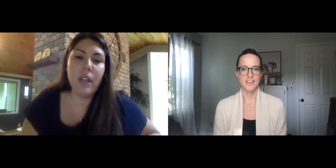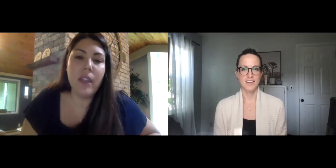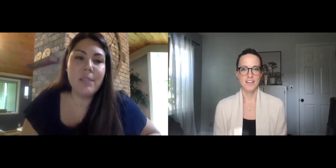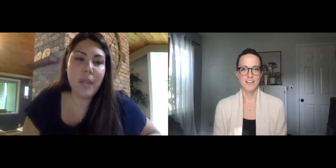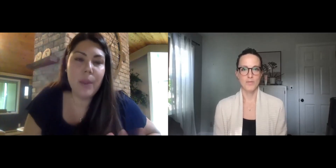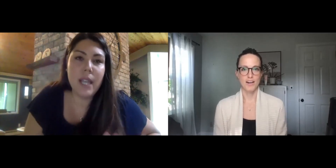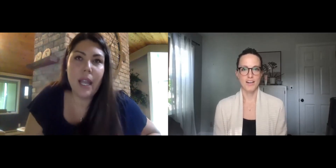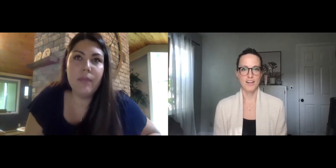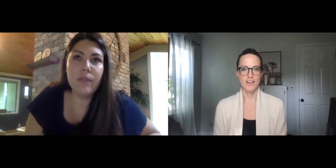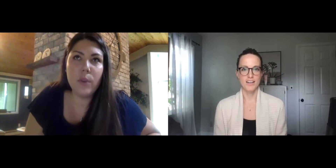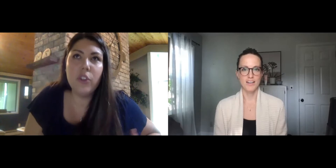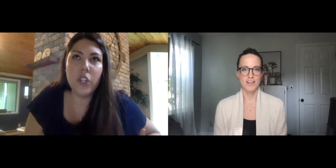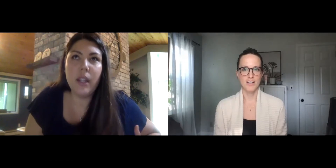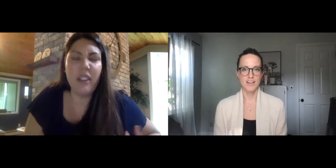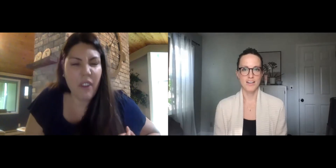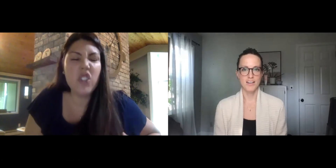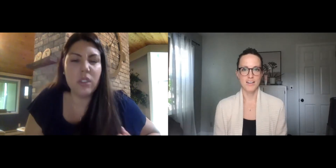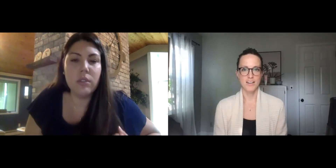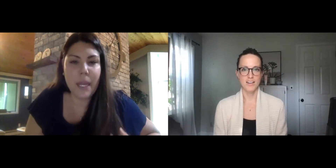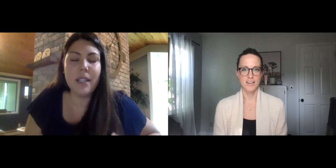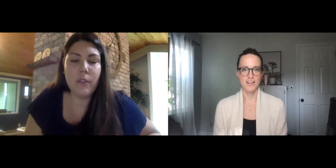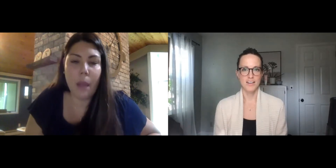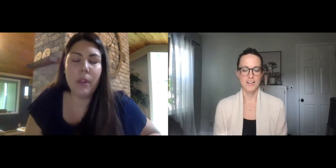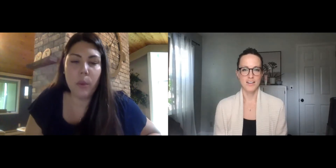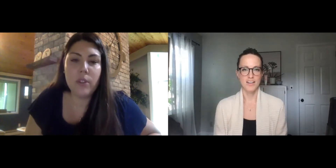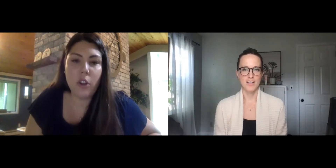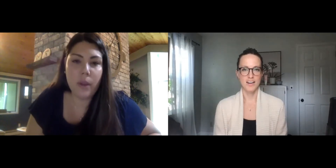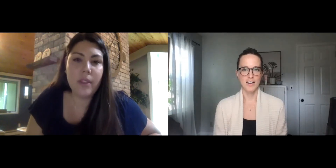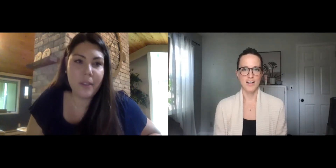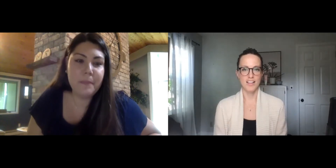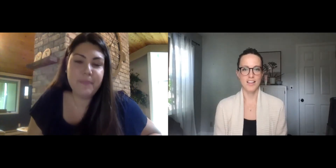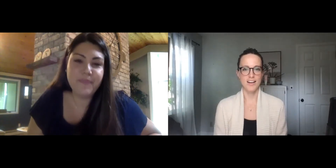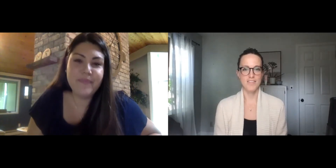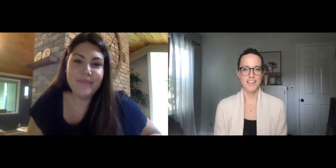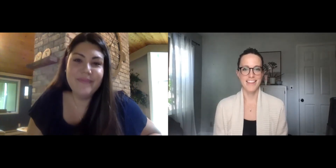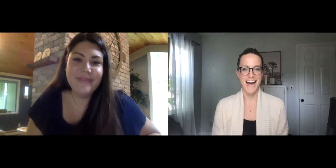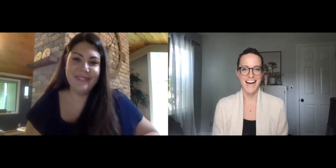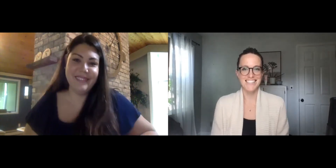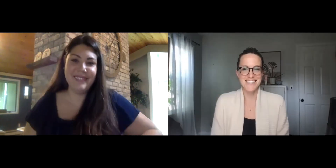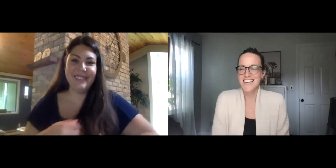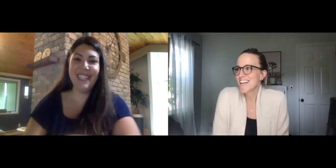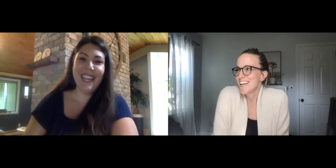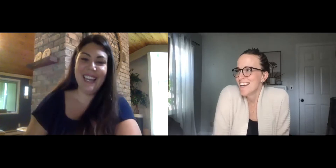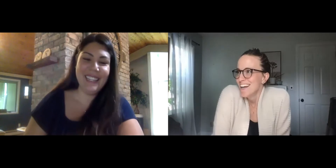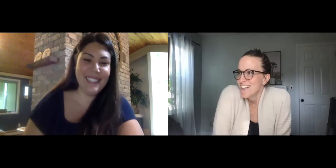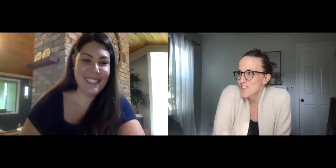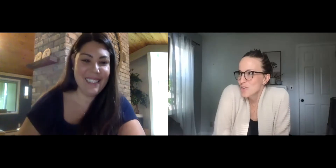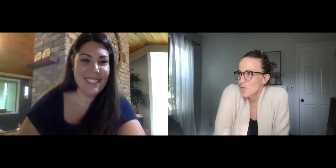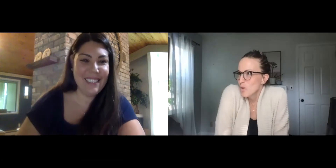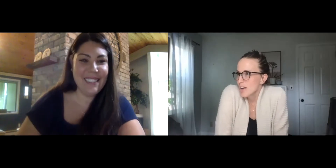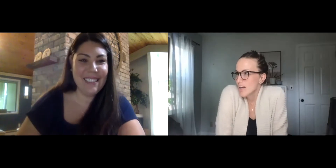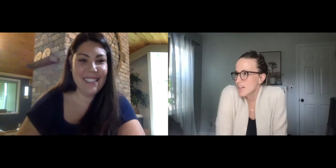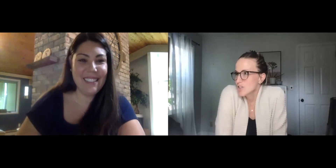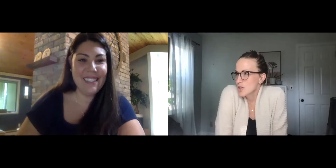specific things, but I would say those are good, like functional, basic vocabulary words to start with. I love that. Yeah.